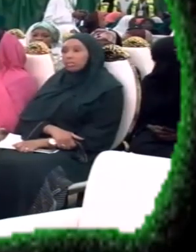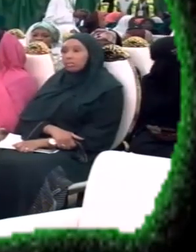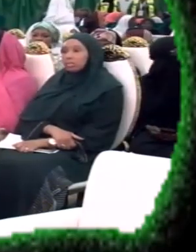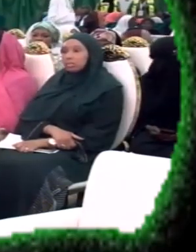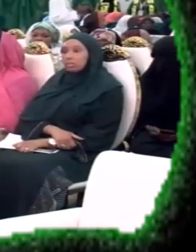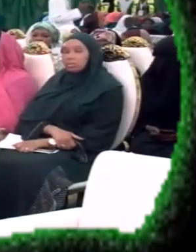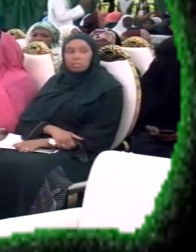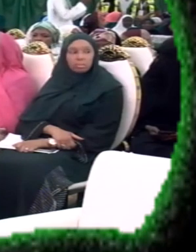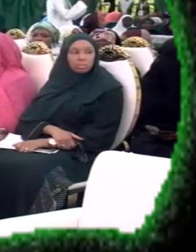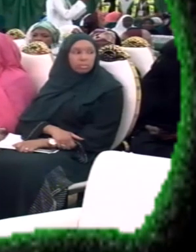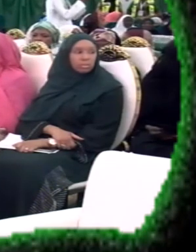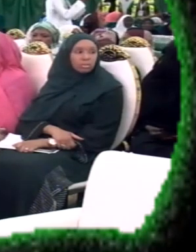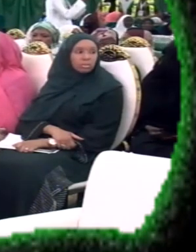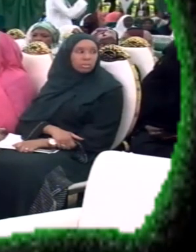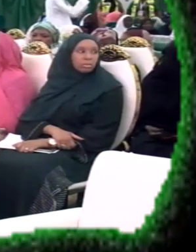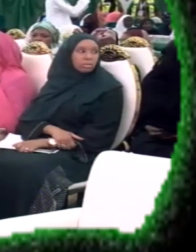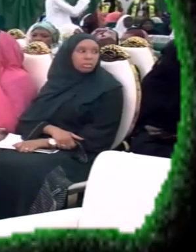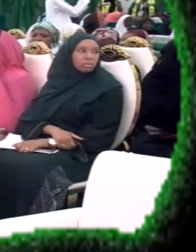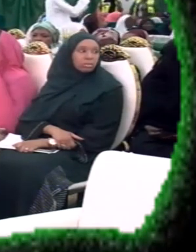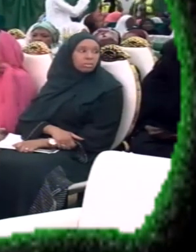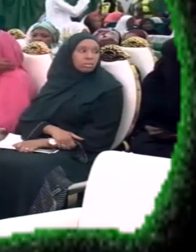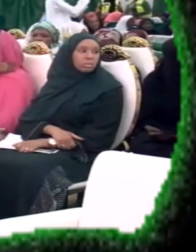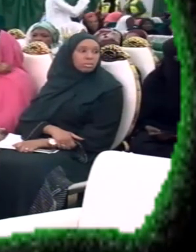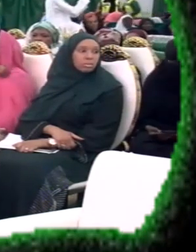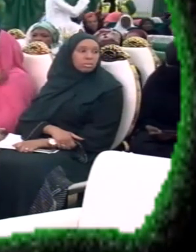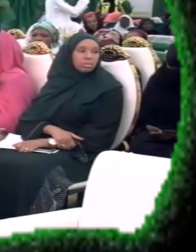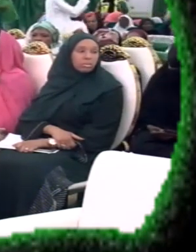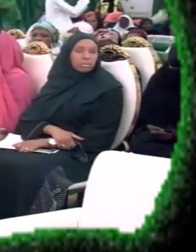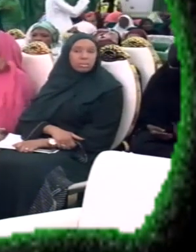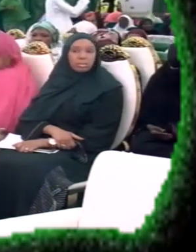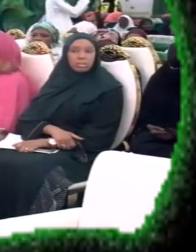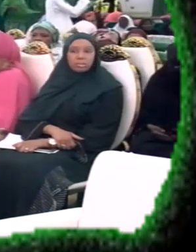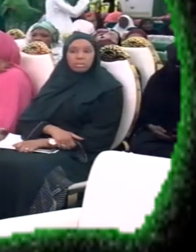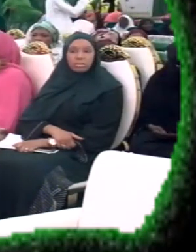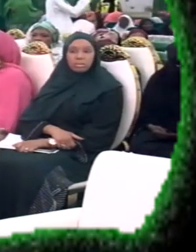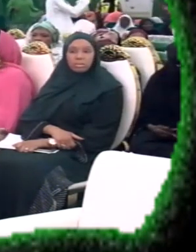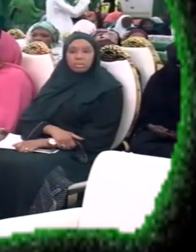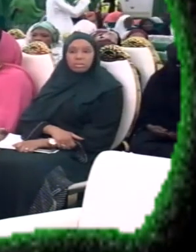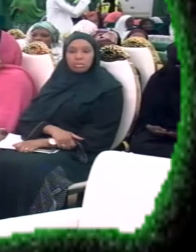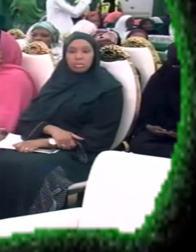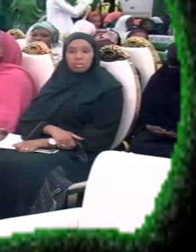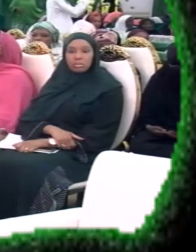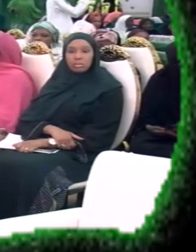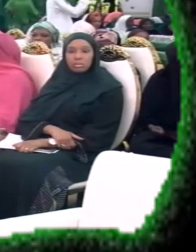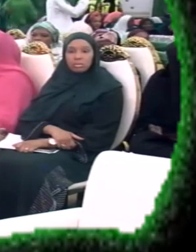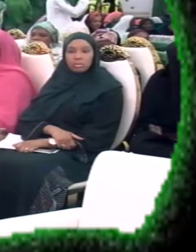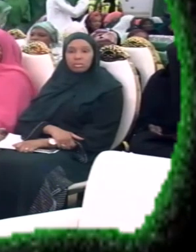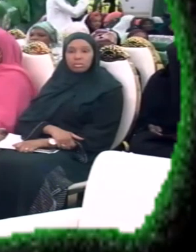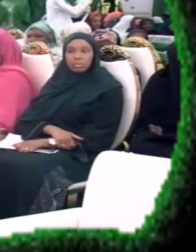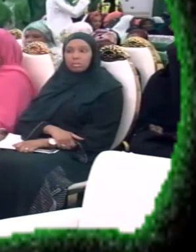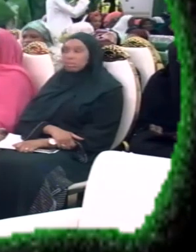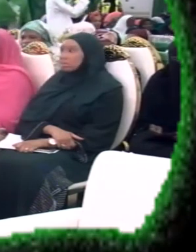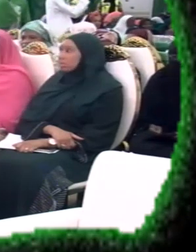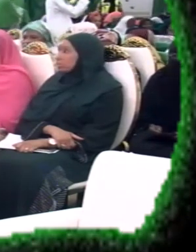earlier speech of the President, Federal Republic of Nigeria, represented by the Secretary to the Government of the Federation,